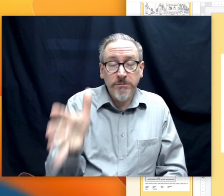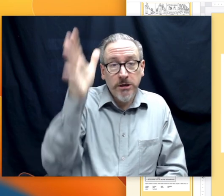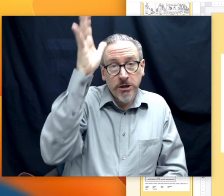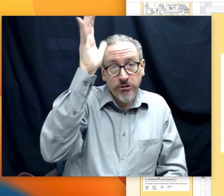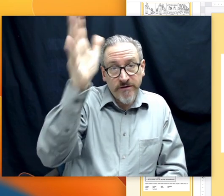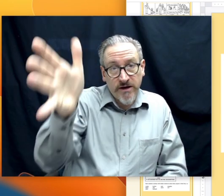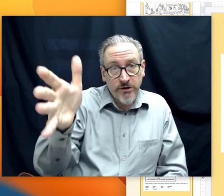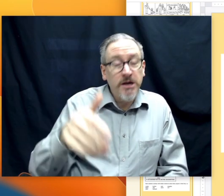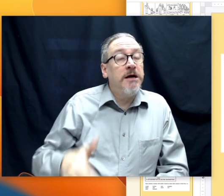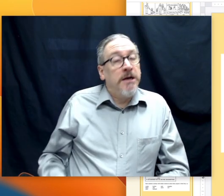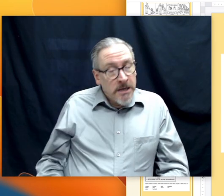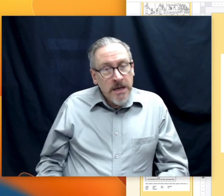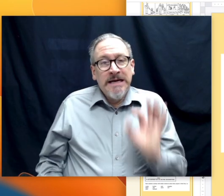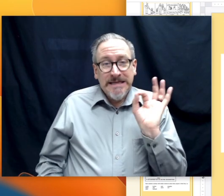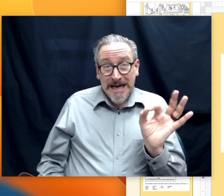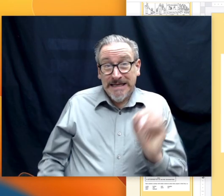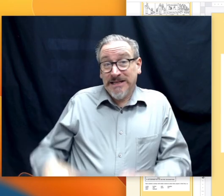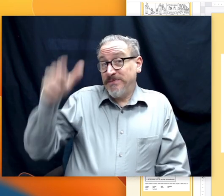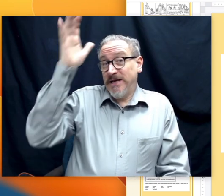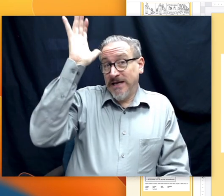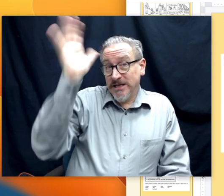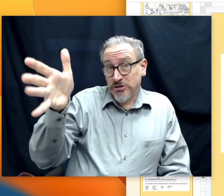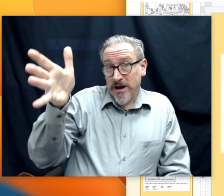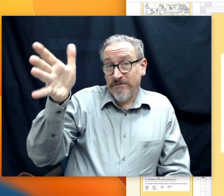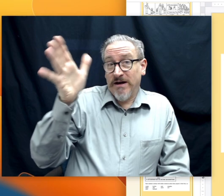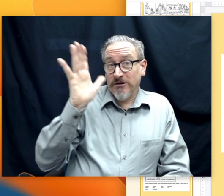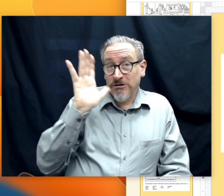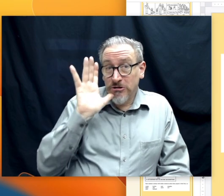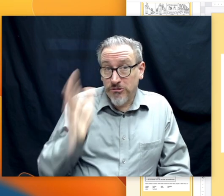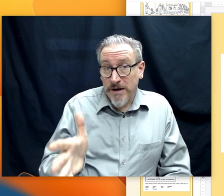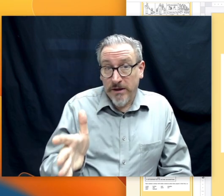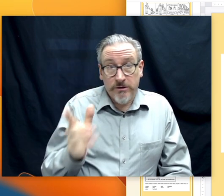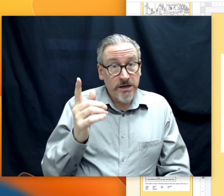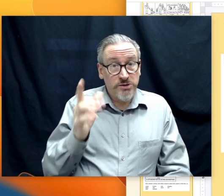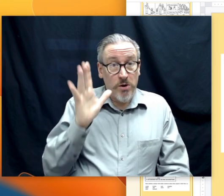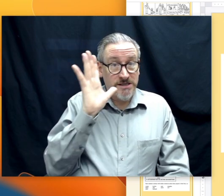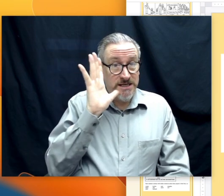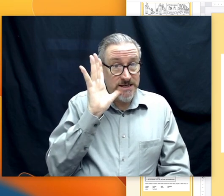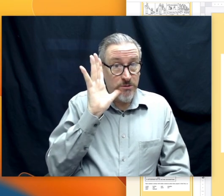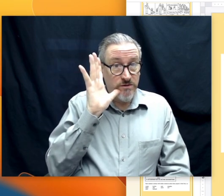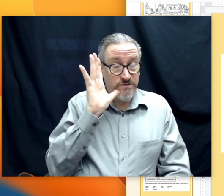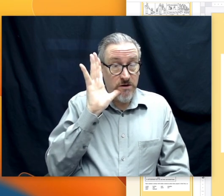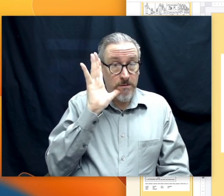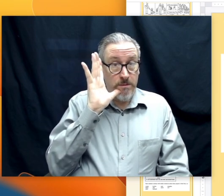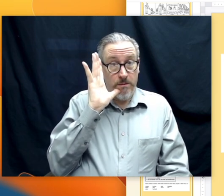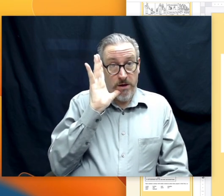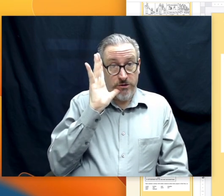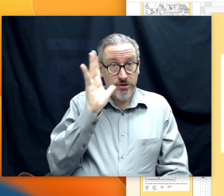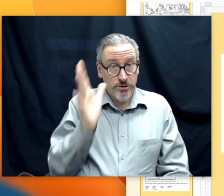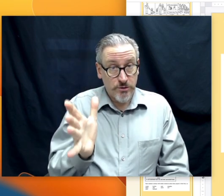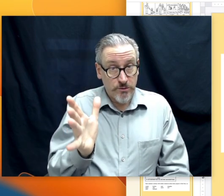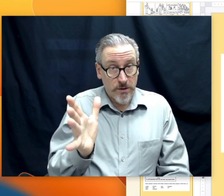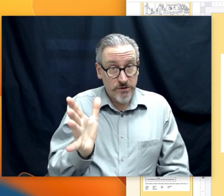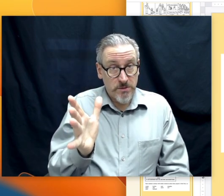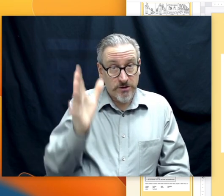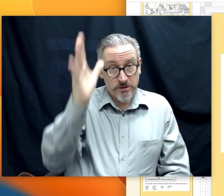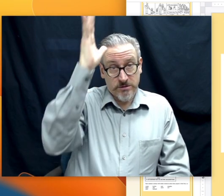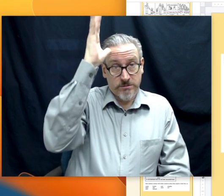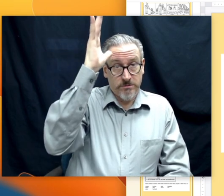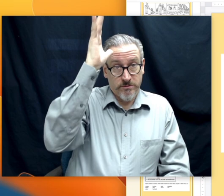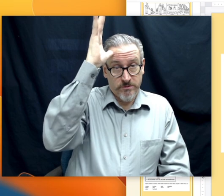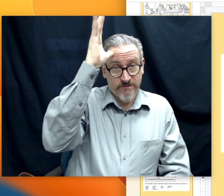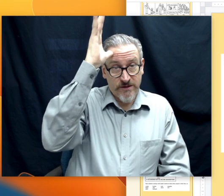Grandmother, grandfather. Technically speaking, it's grandfather, grandmother. It's once because it moves from mother to mother's